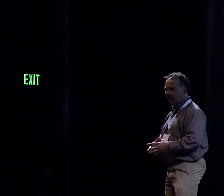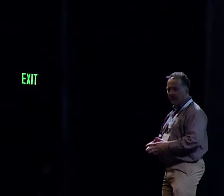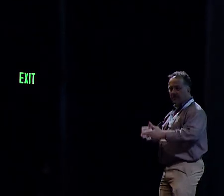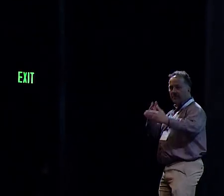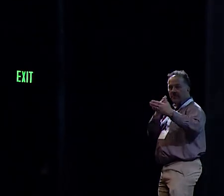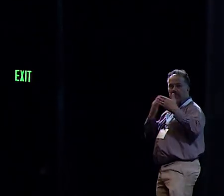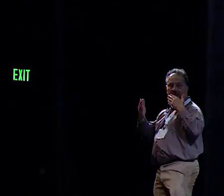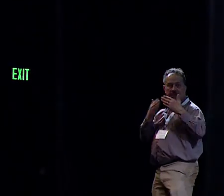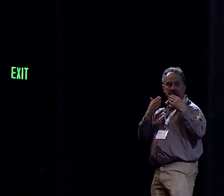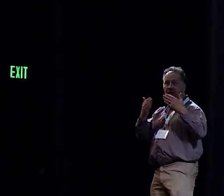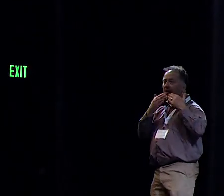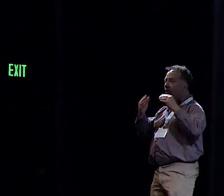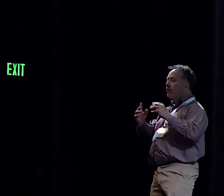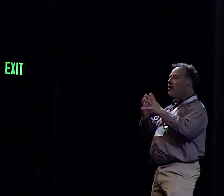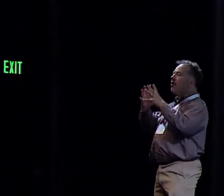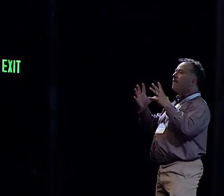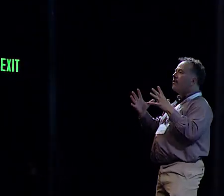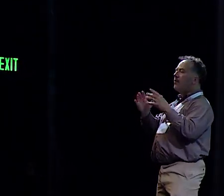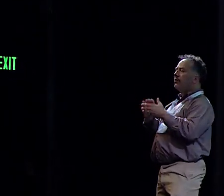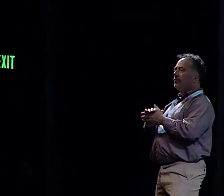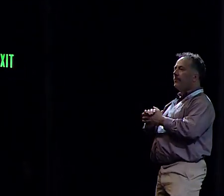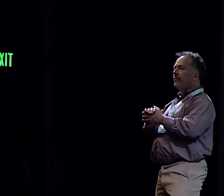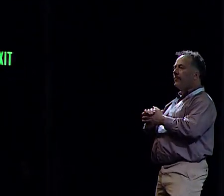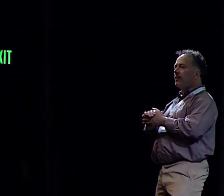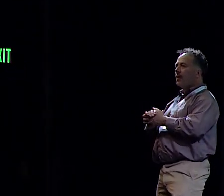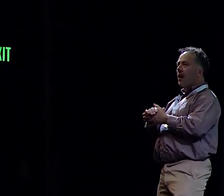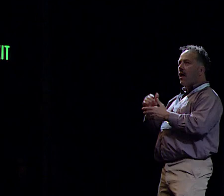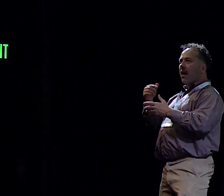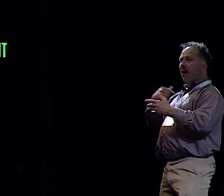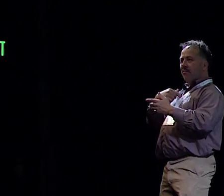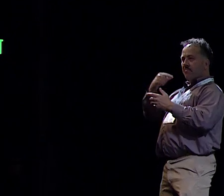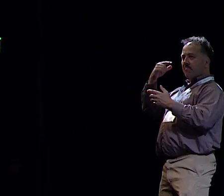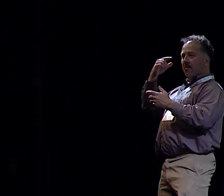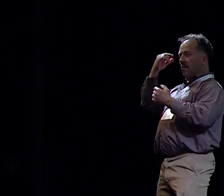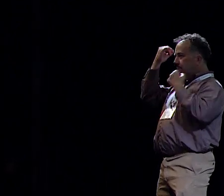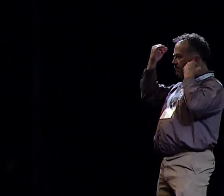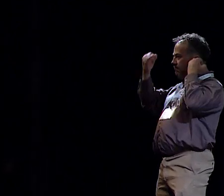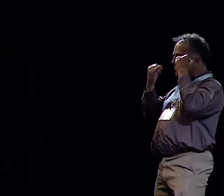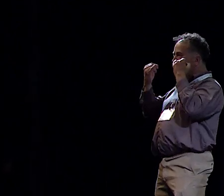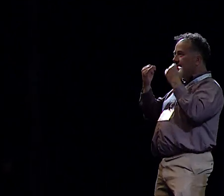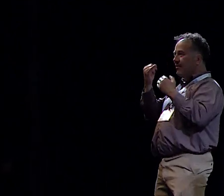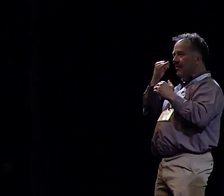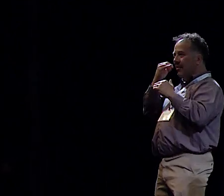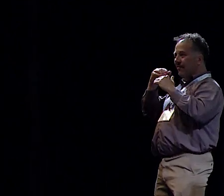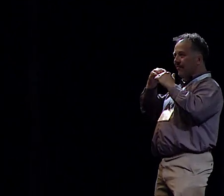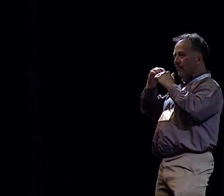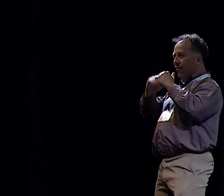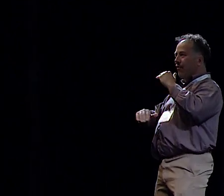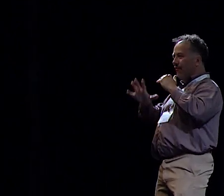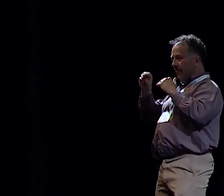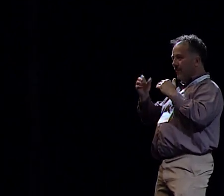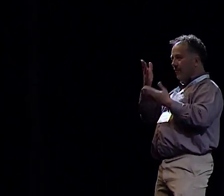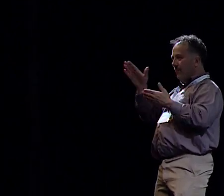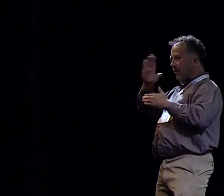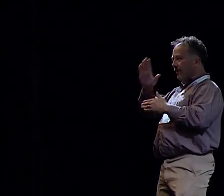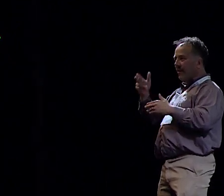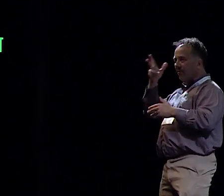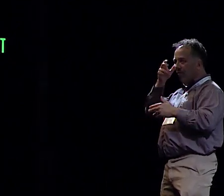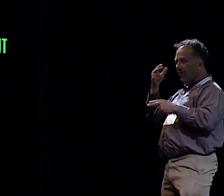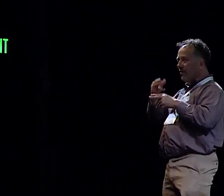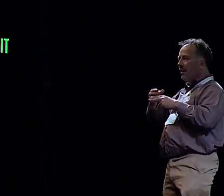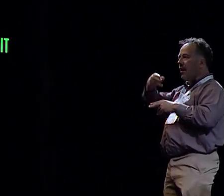Thank you. Thank you very much. I would imagine probably if you're under 50 years old, you've probably never heard the name Paul